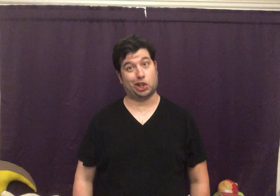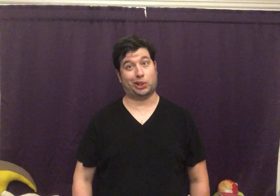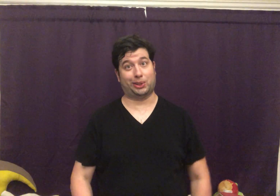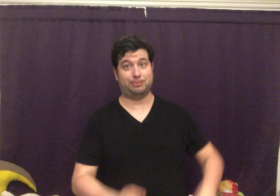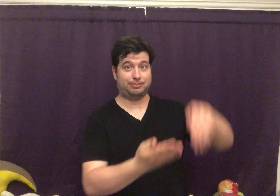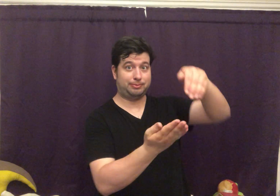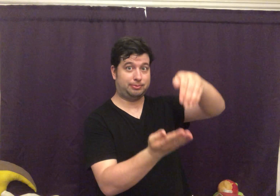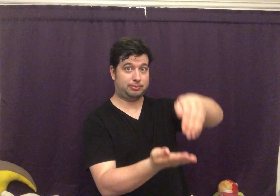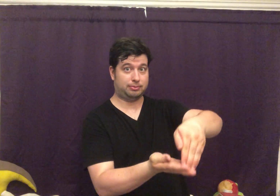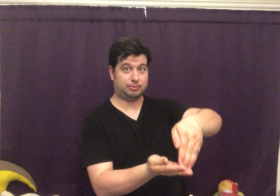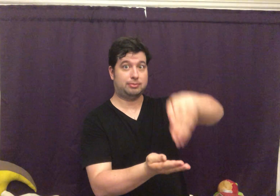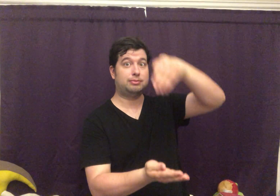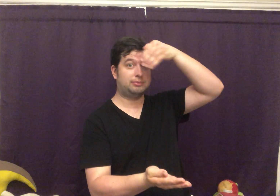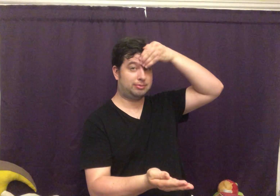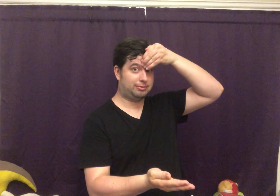Learn.